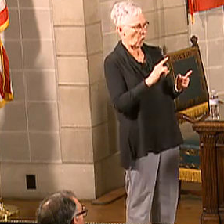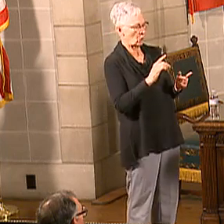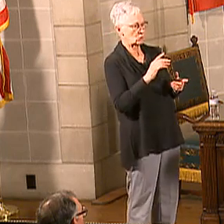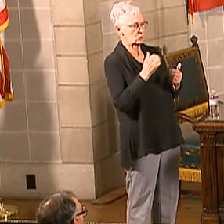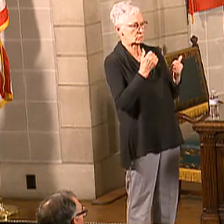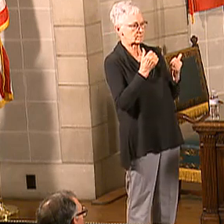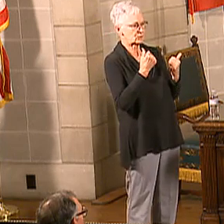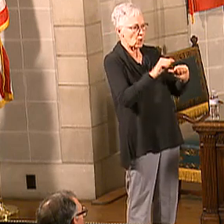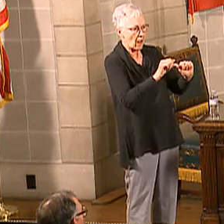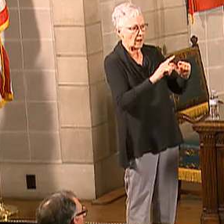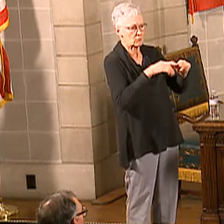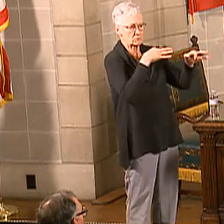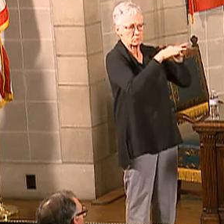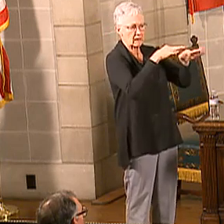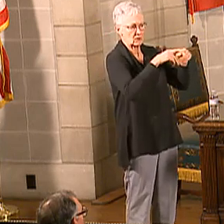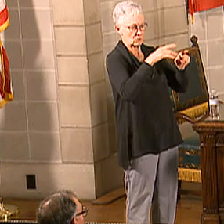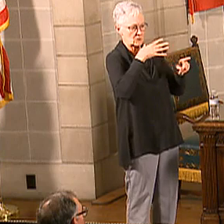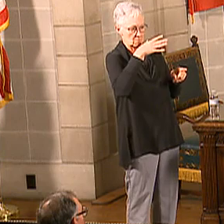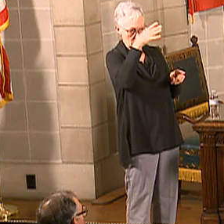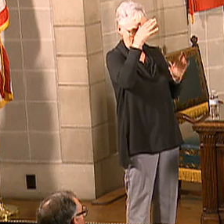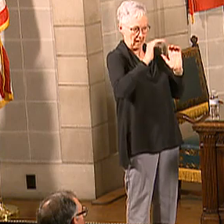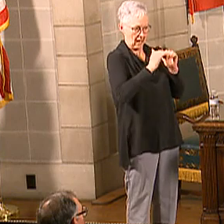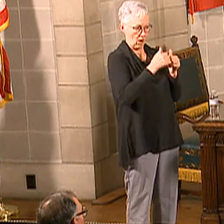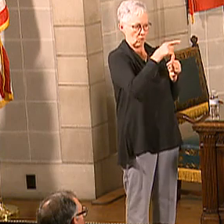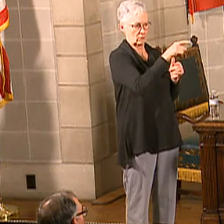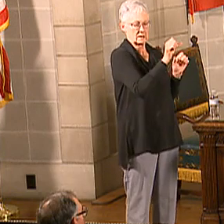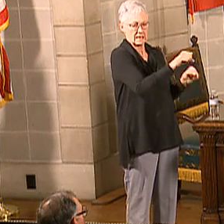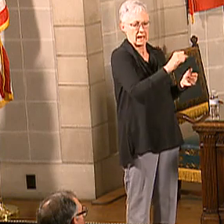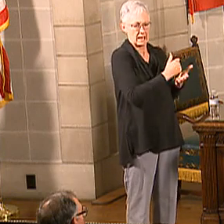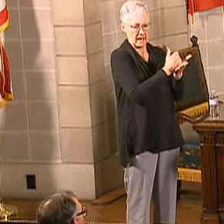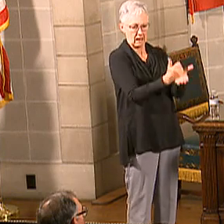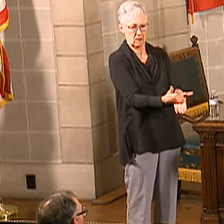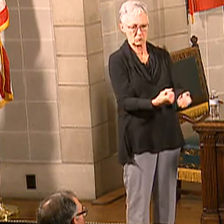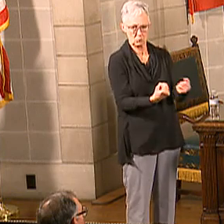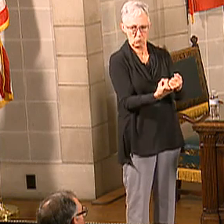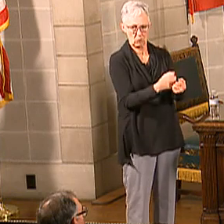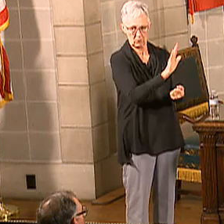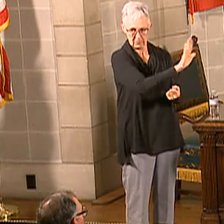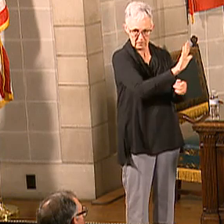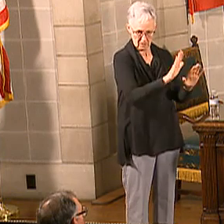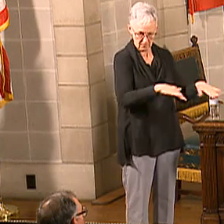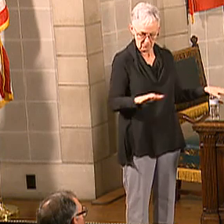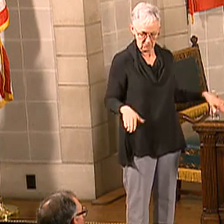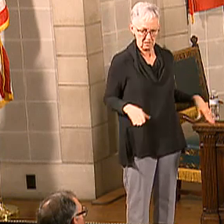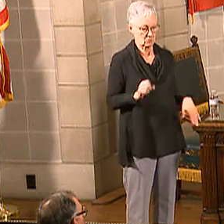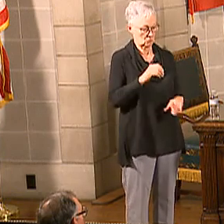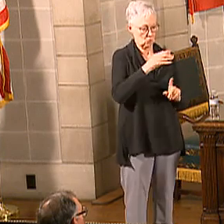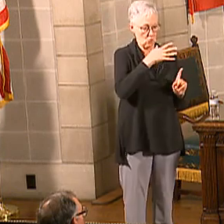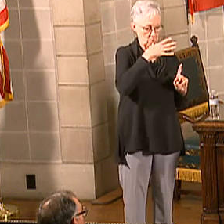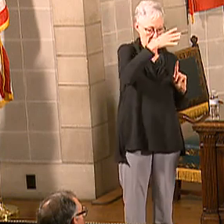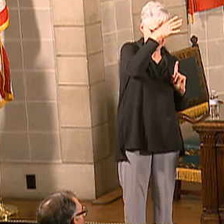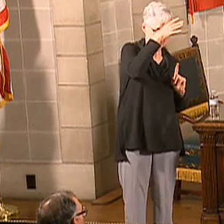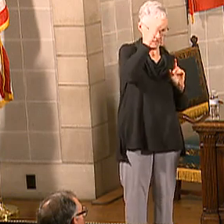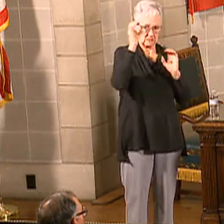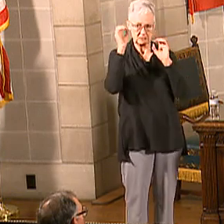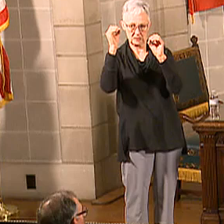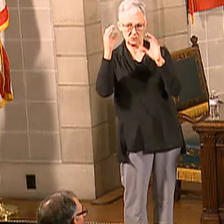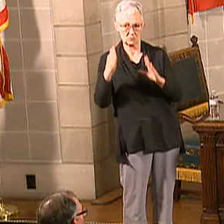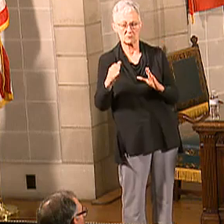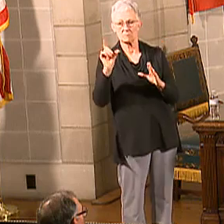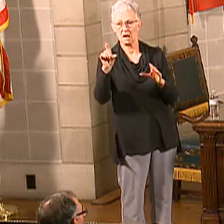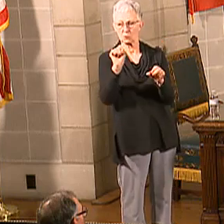in interacting with their teachers. A big part of this is really working together, parents and teachers working really together to understand